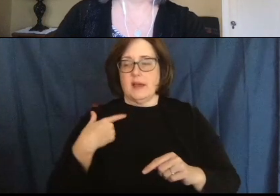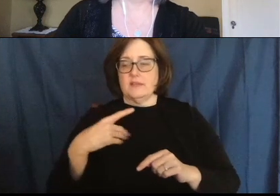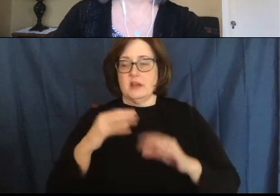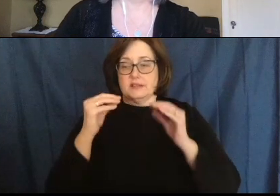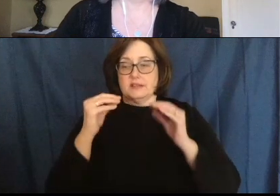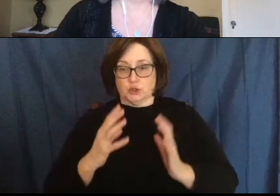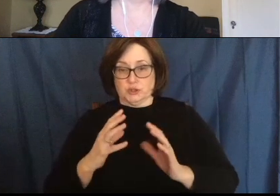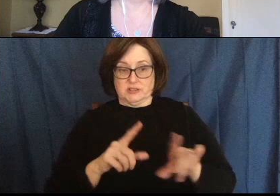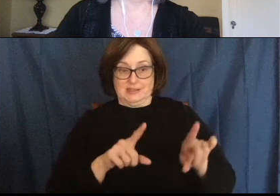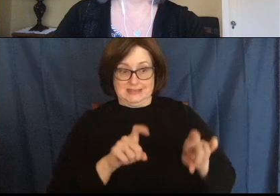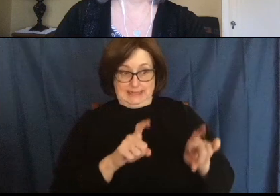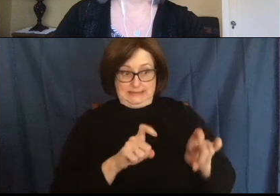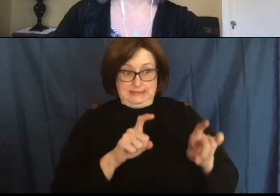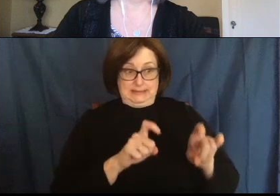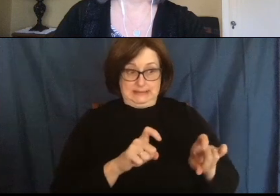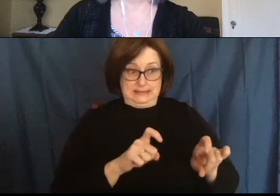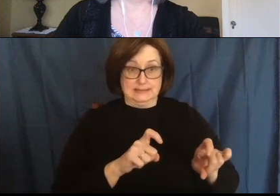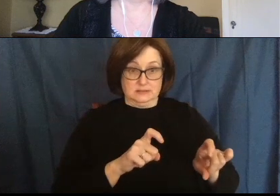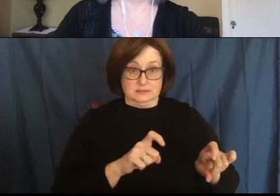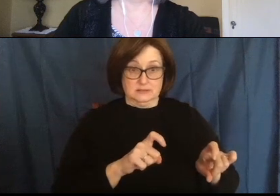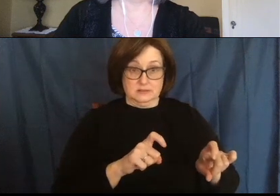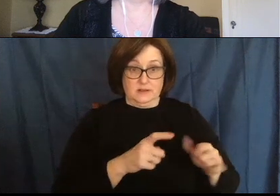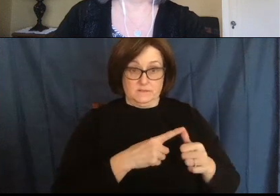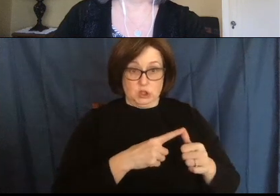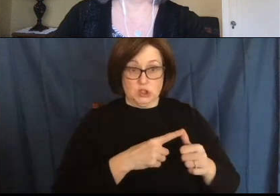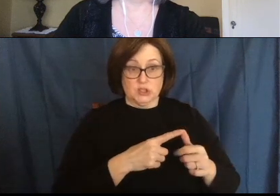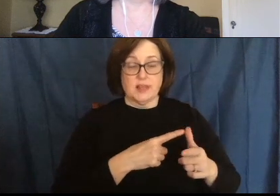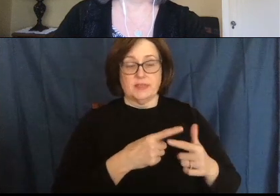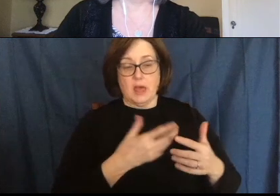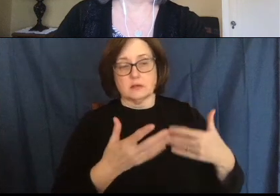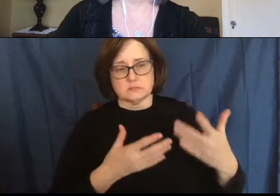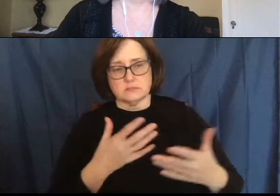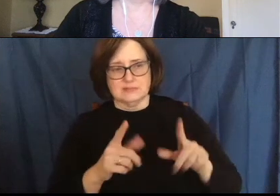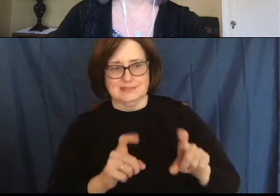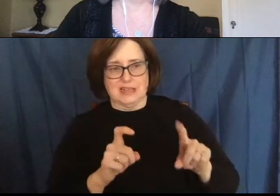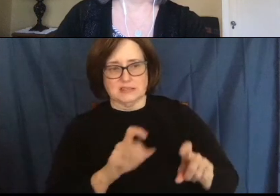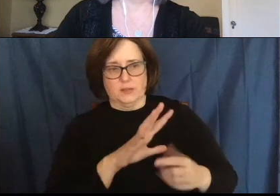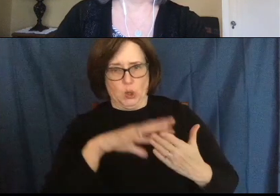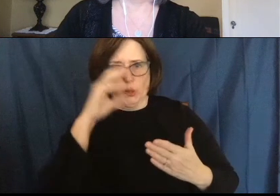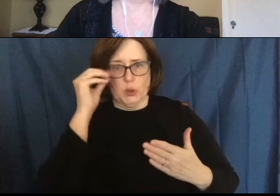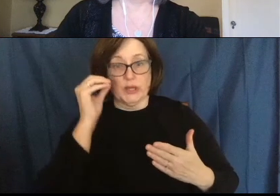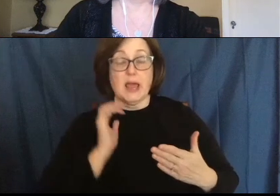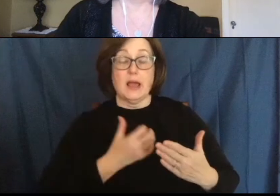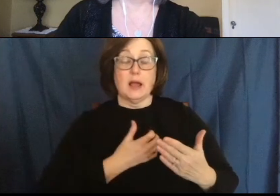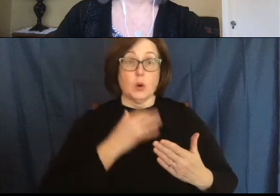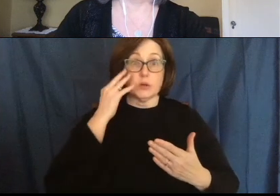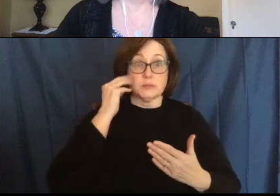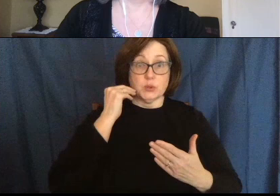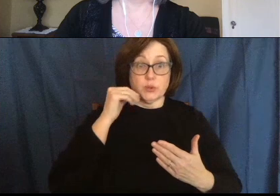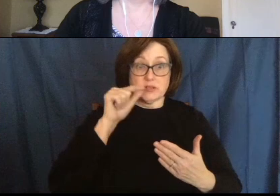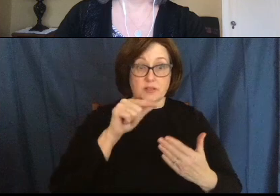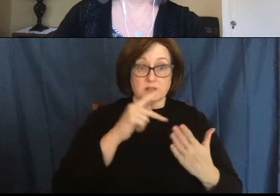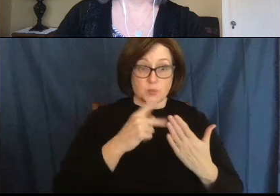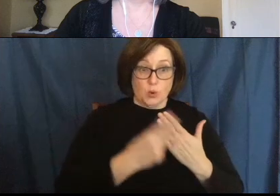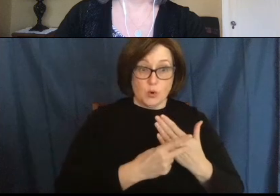we try to finalize them. But our learning experience with our existing program has taught us that